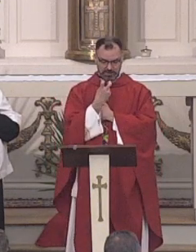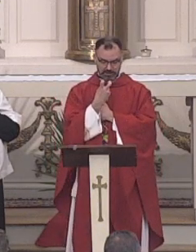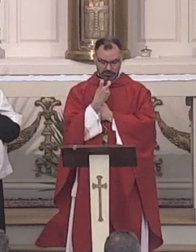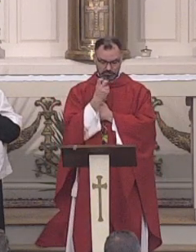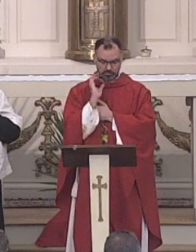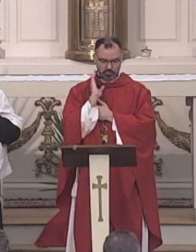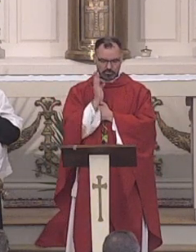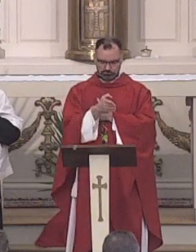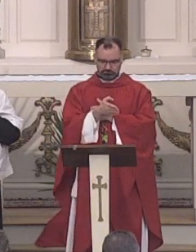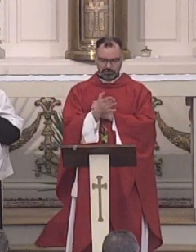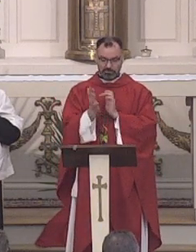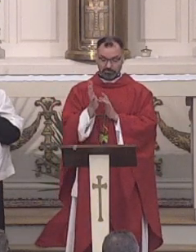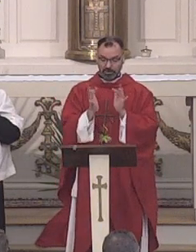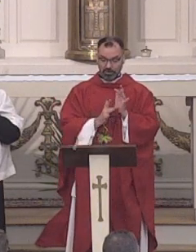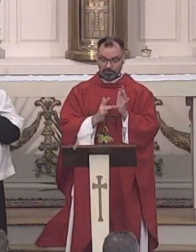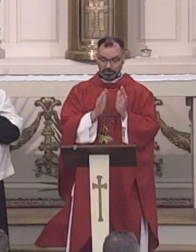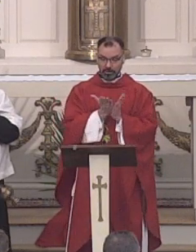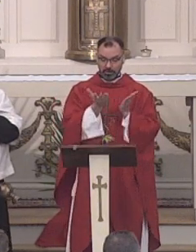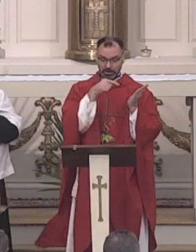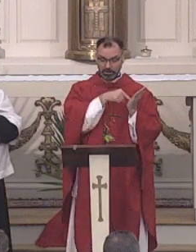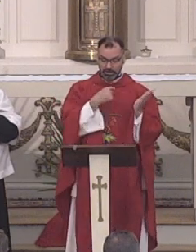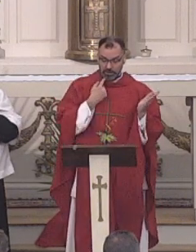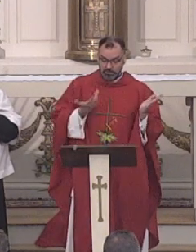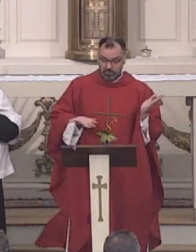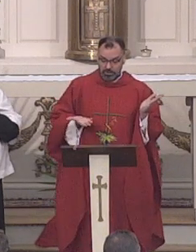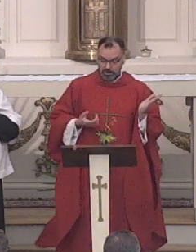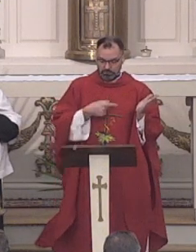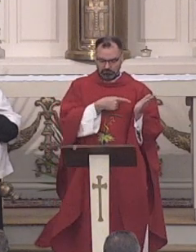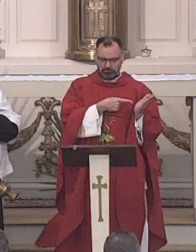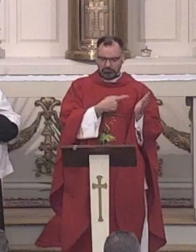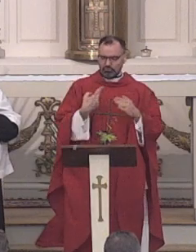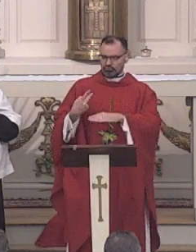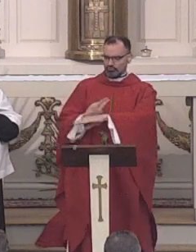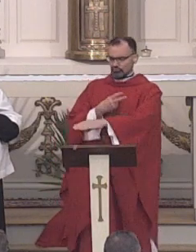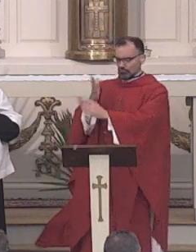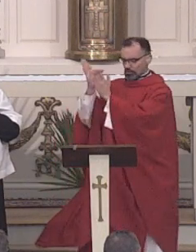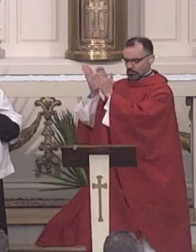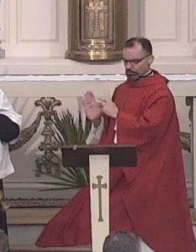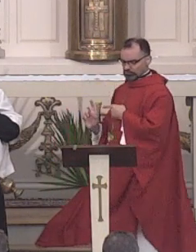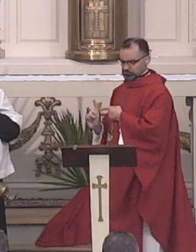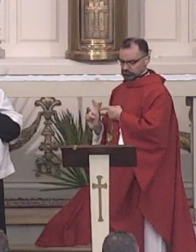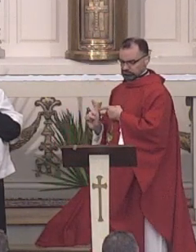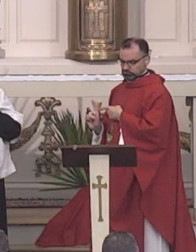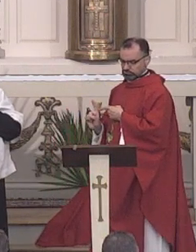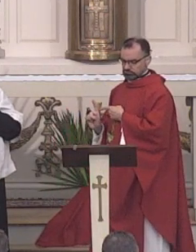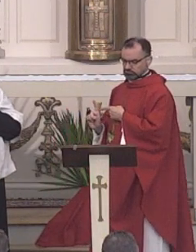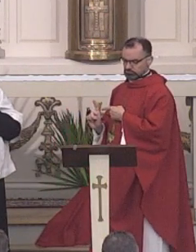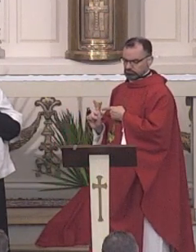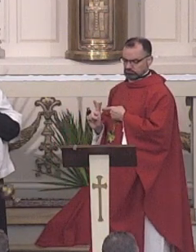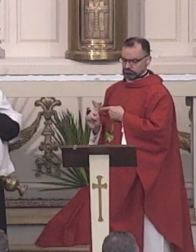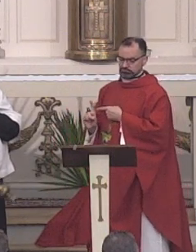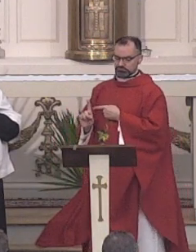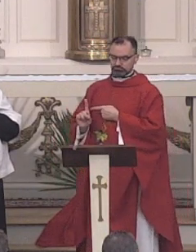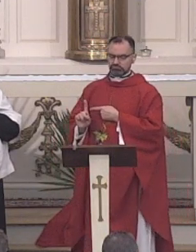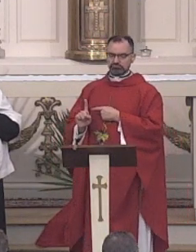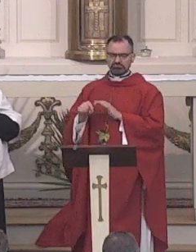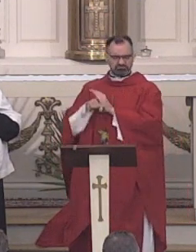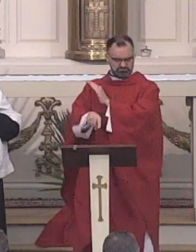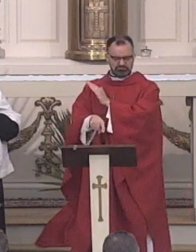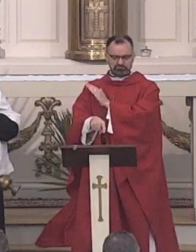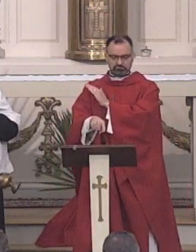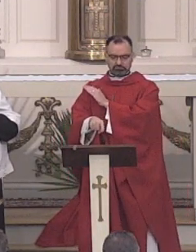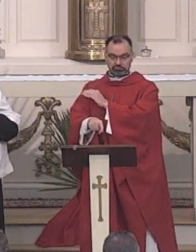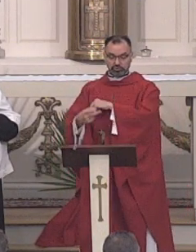"All of you will have your faith shaken, for it is written, 'I will strike the shepherd,